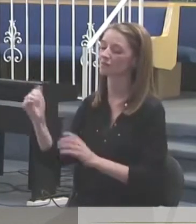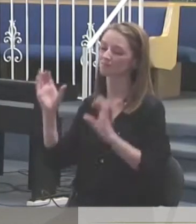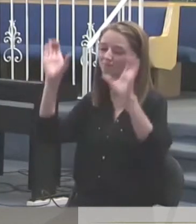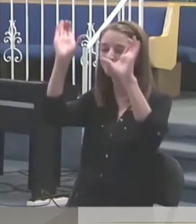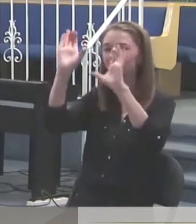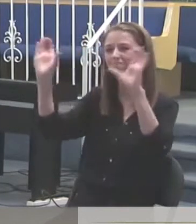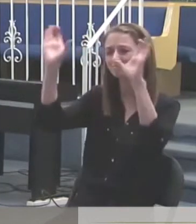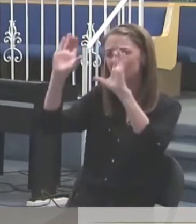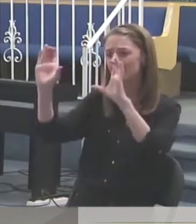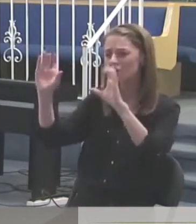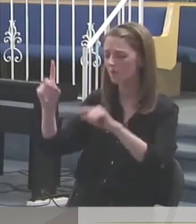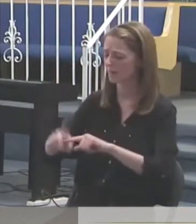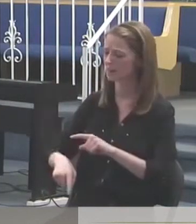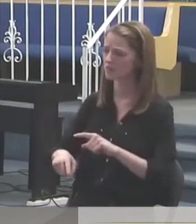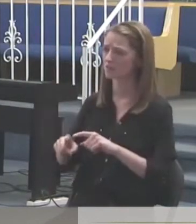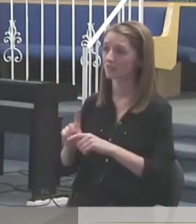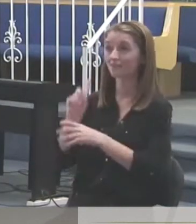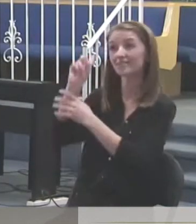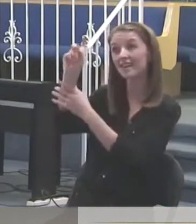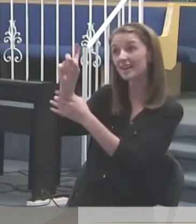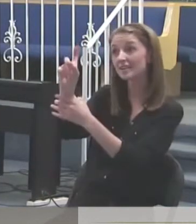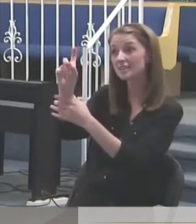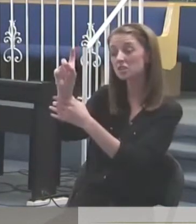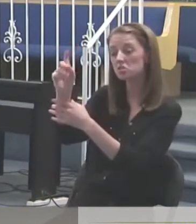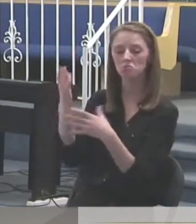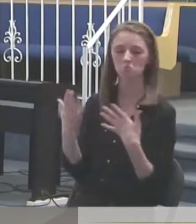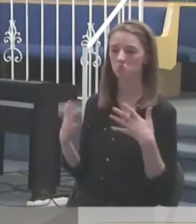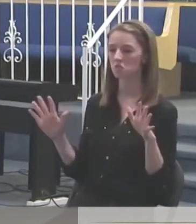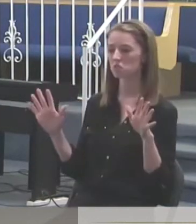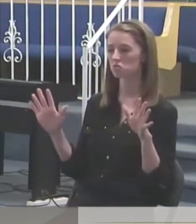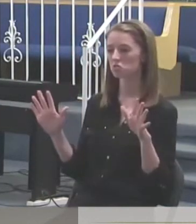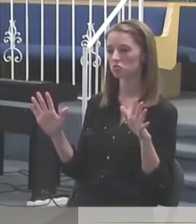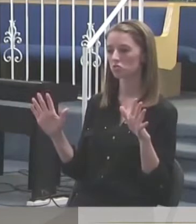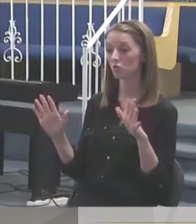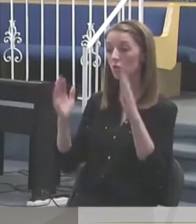can't just ask for something and then walk away and hope that it happens.